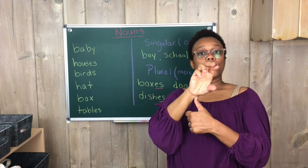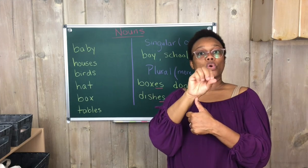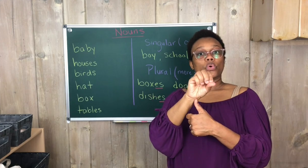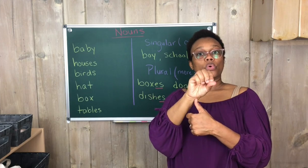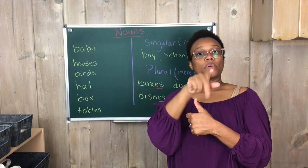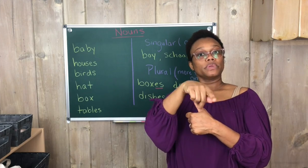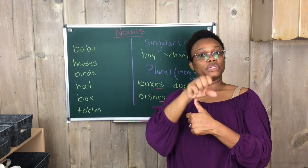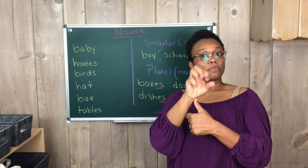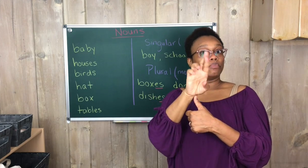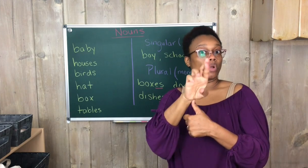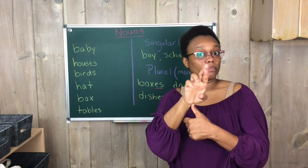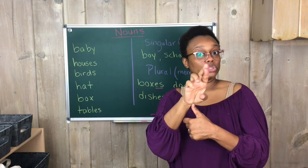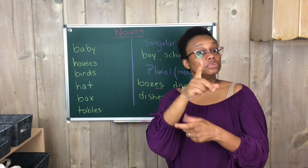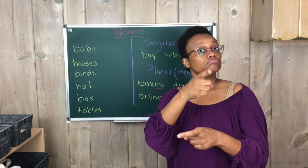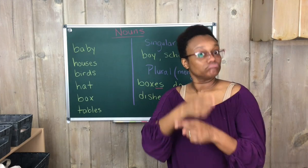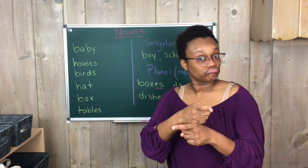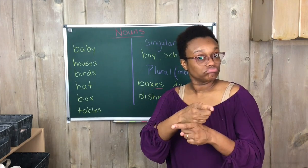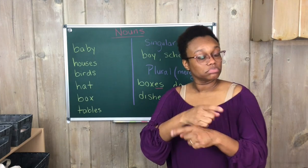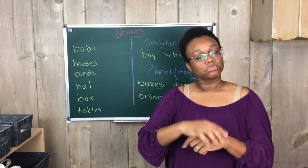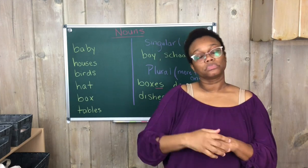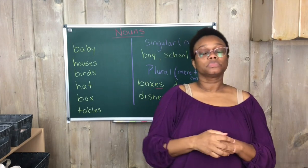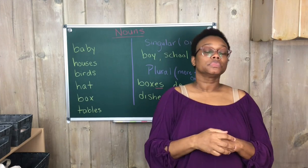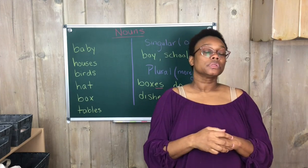or proper nouns.